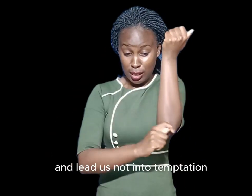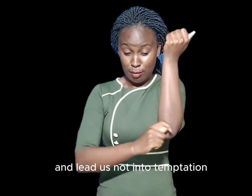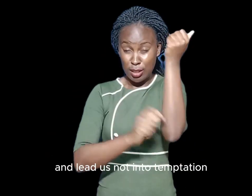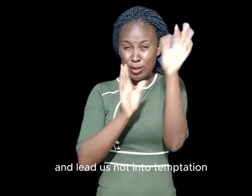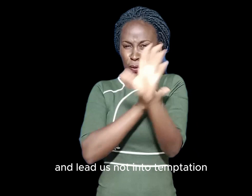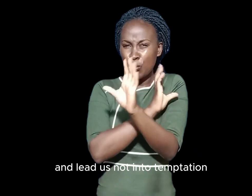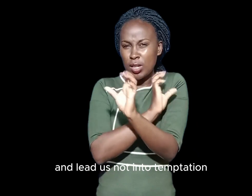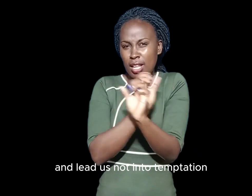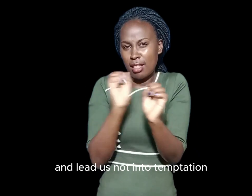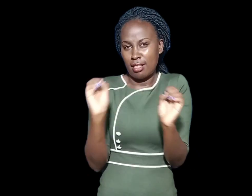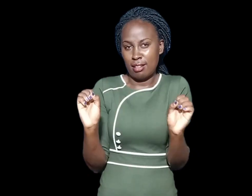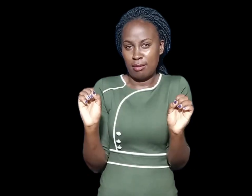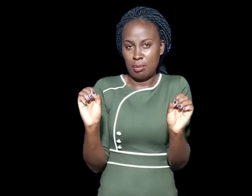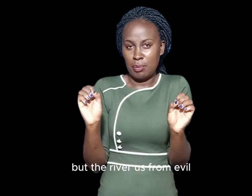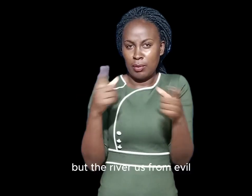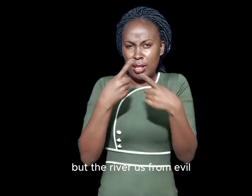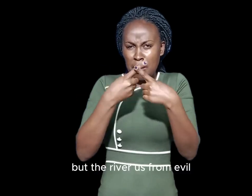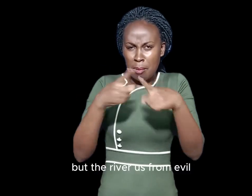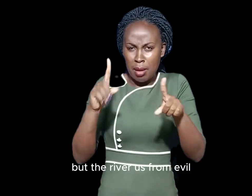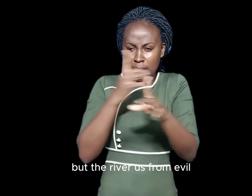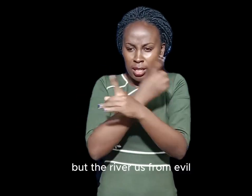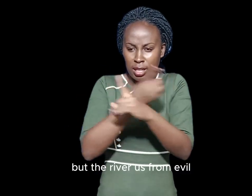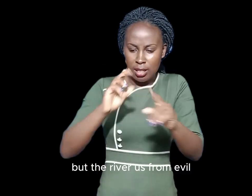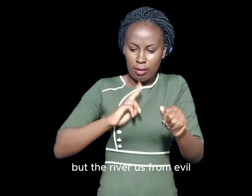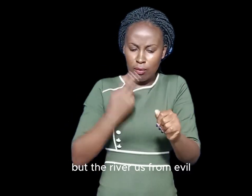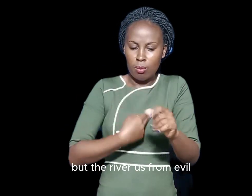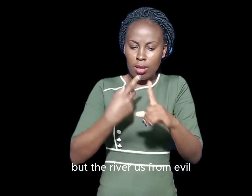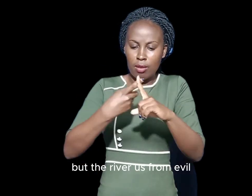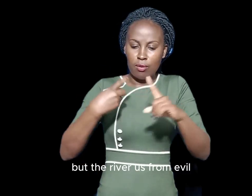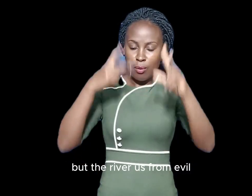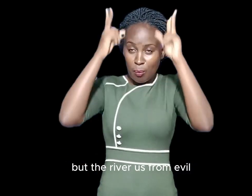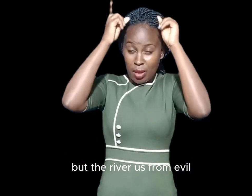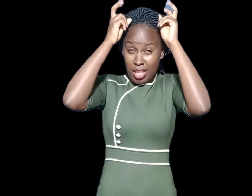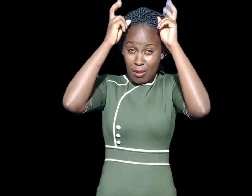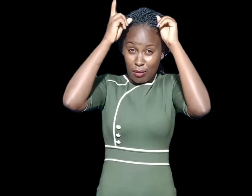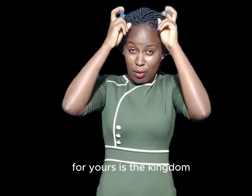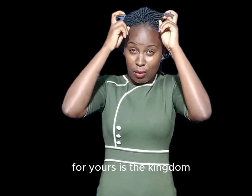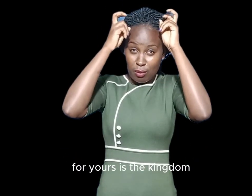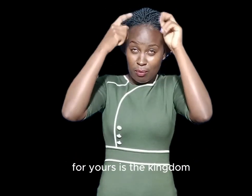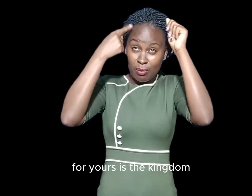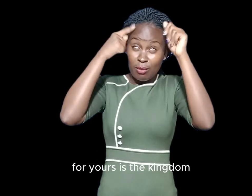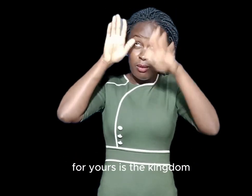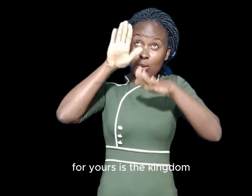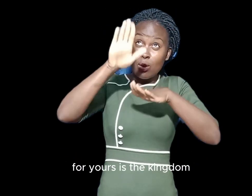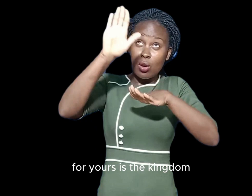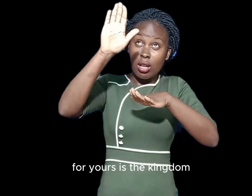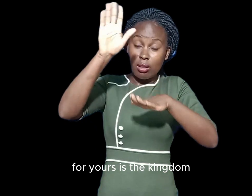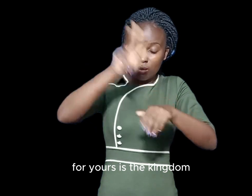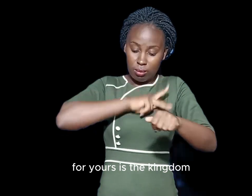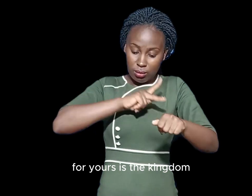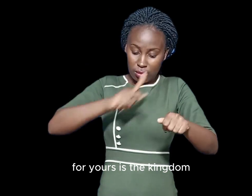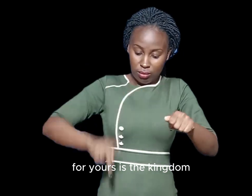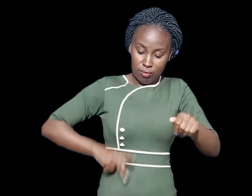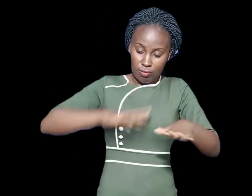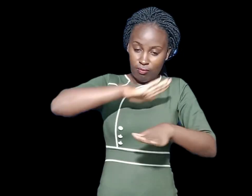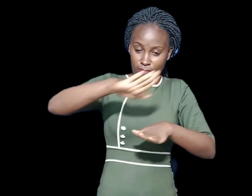temptation but deliver us from evil for yours is the kingdom the